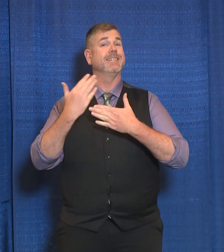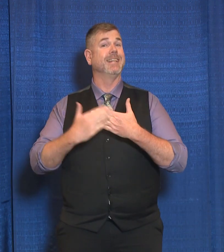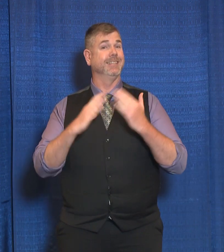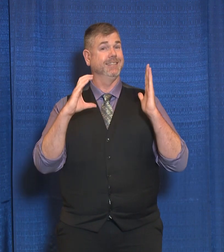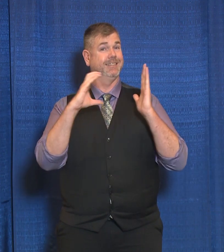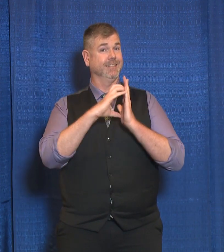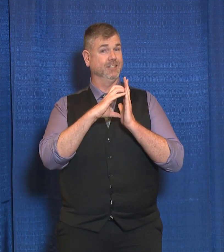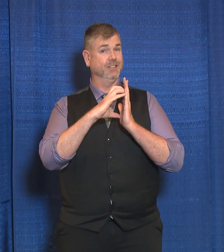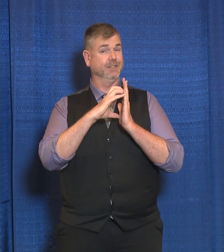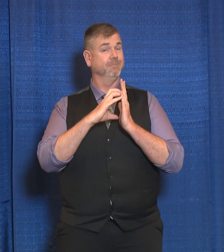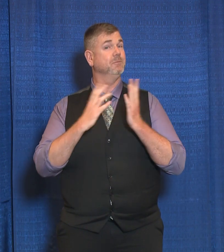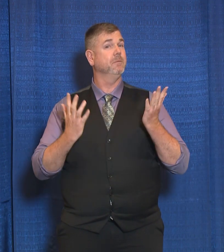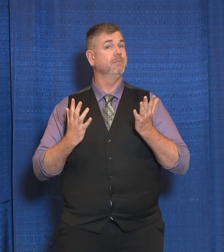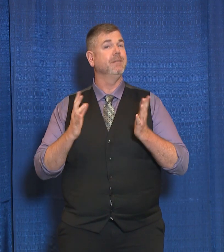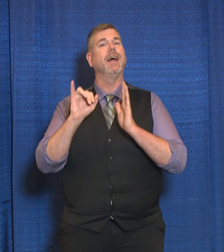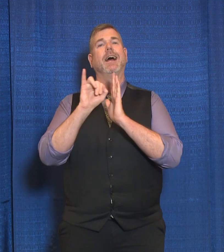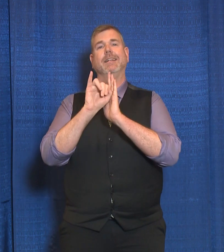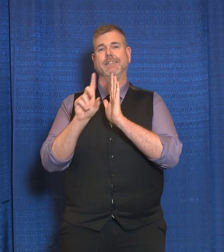Identification.